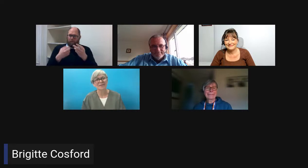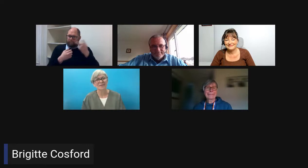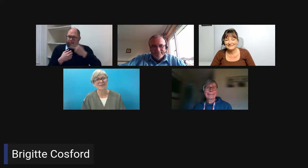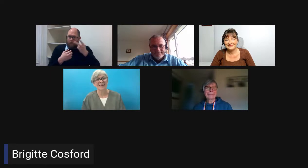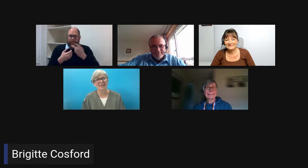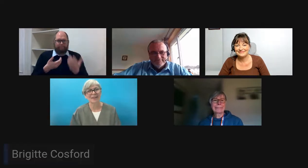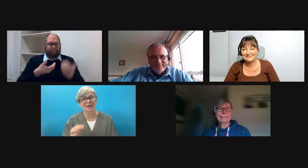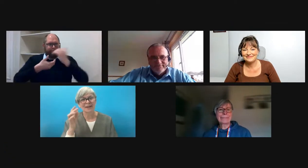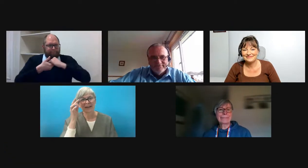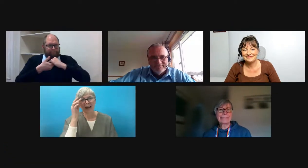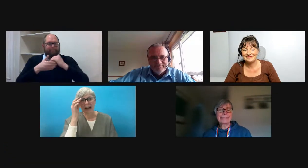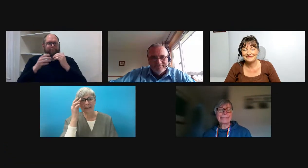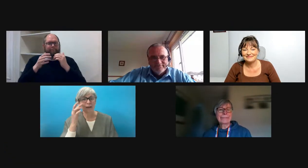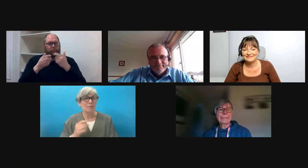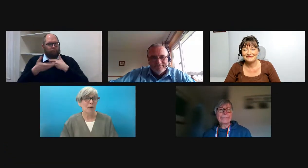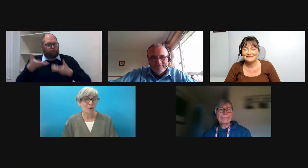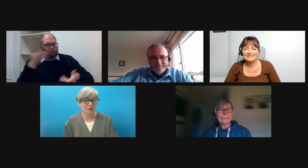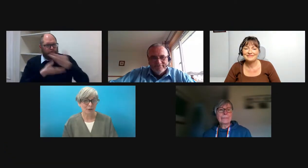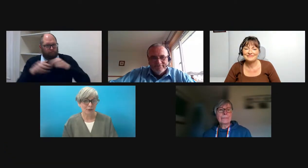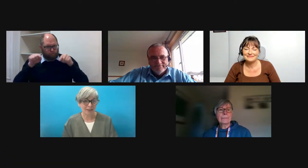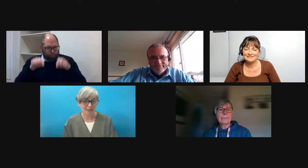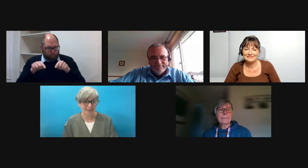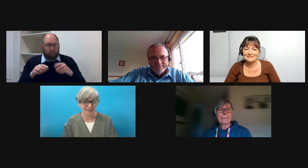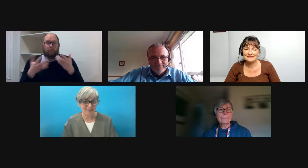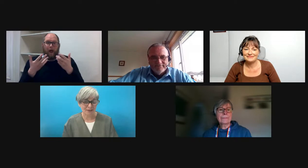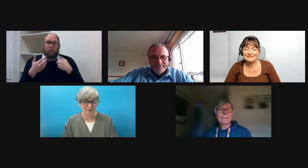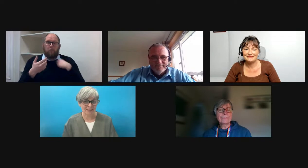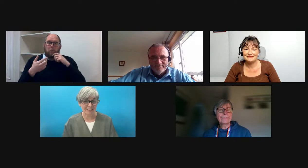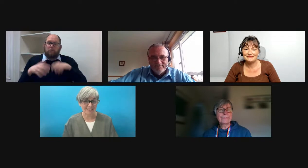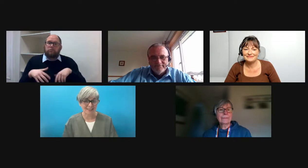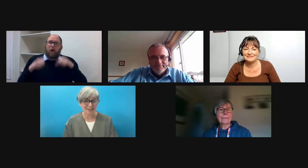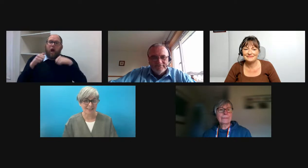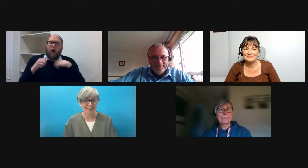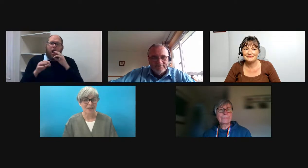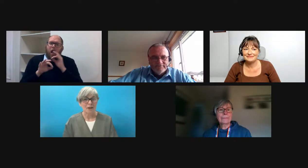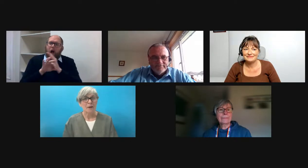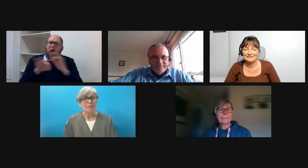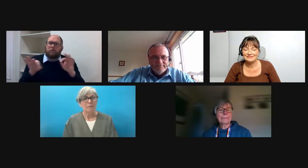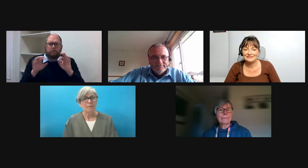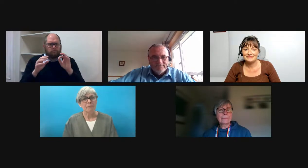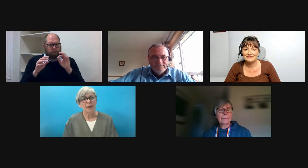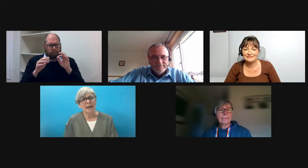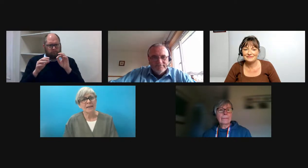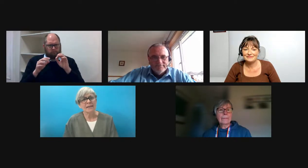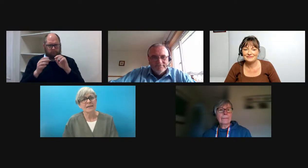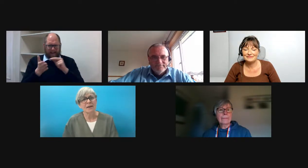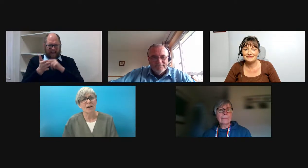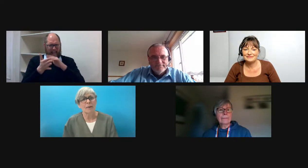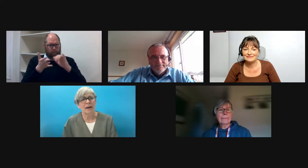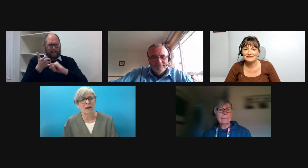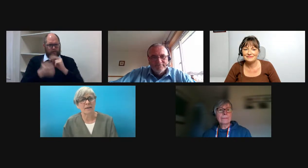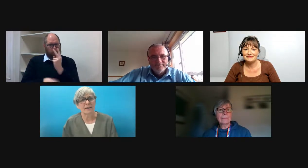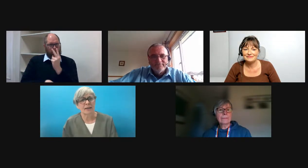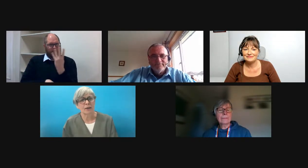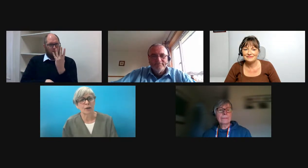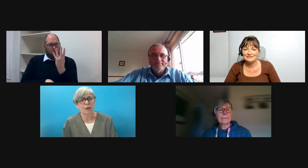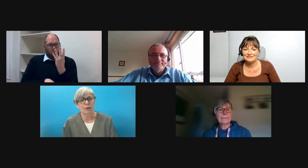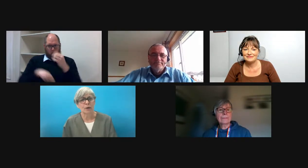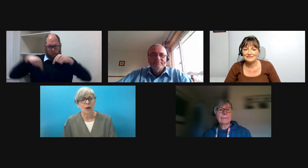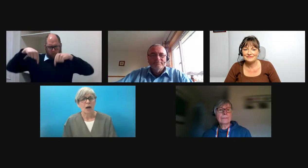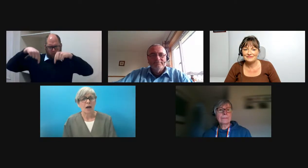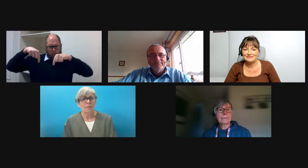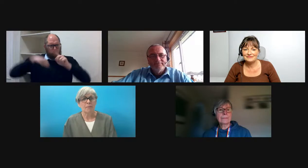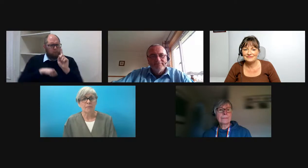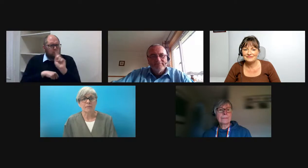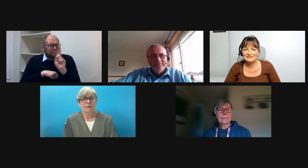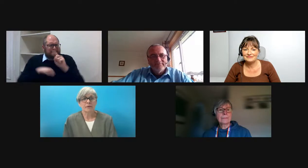That's wonderful. Thank you. And thank you both for joining us this evening for this discussion. I'd like to start by asking